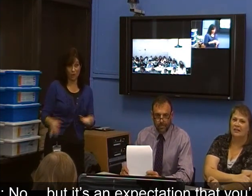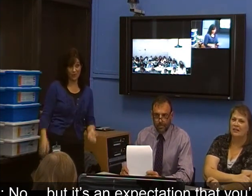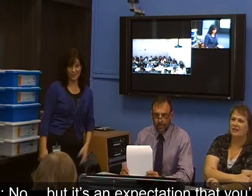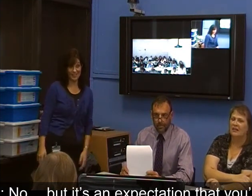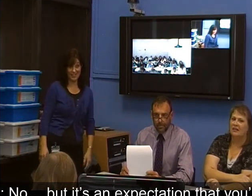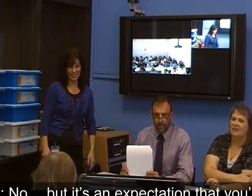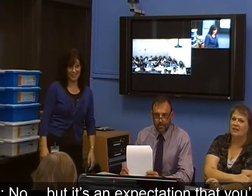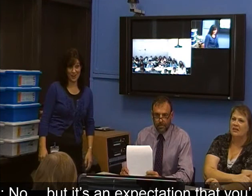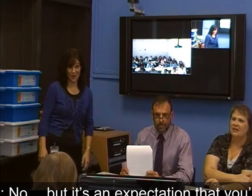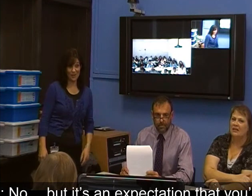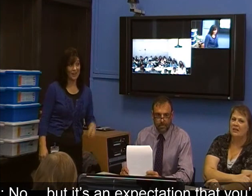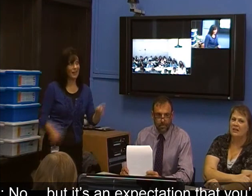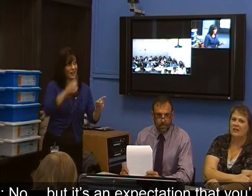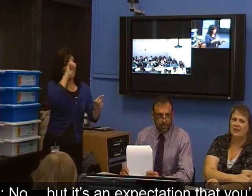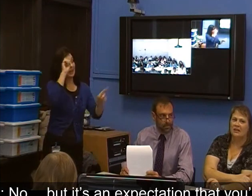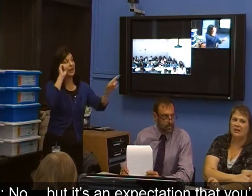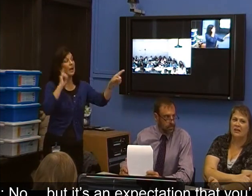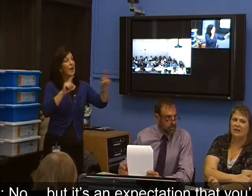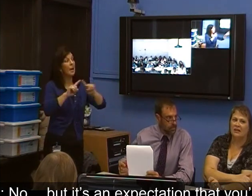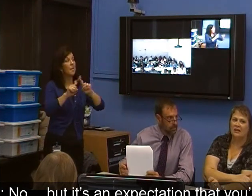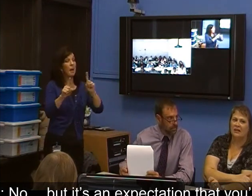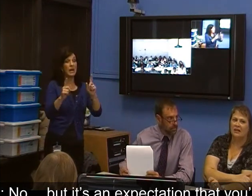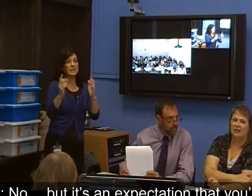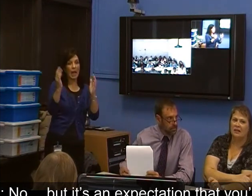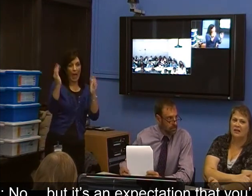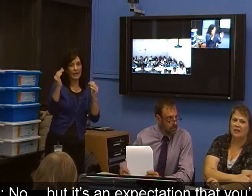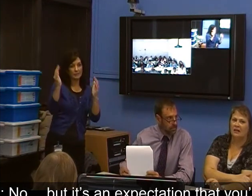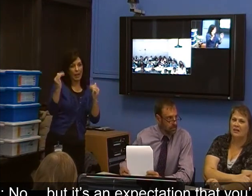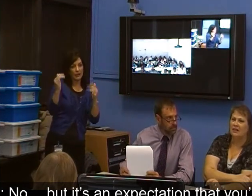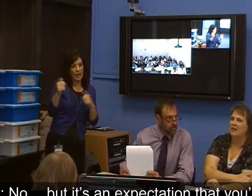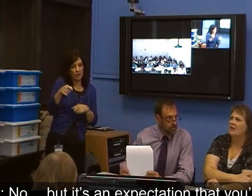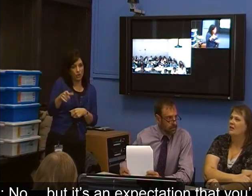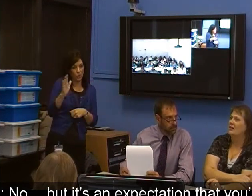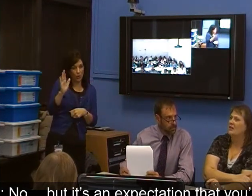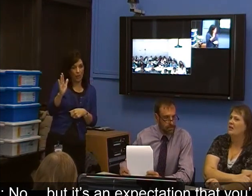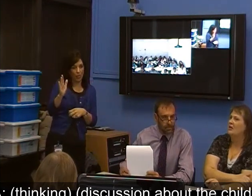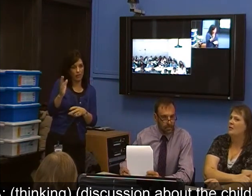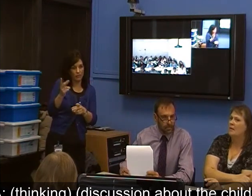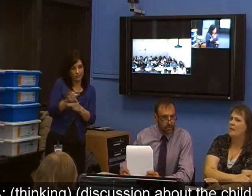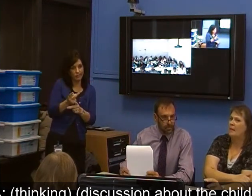No. It's an expectation that you will potty that child. It's